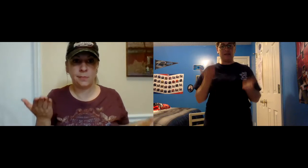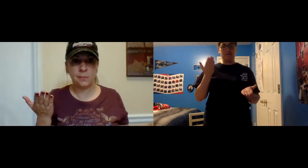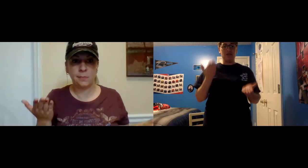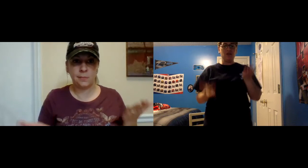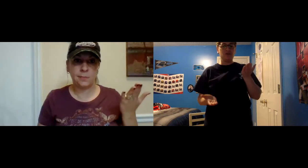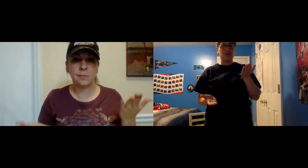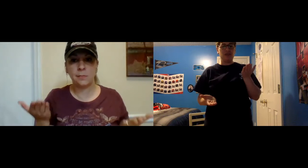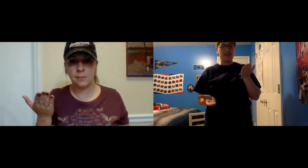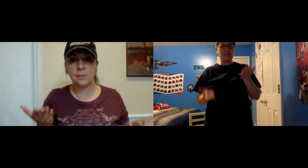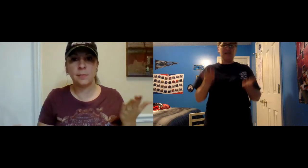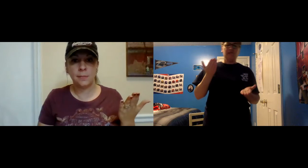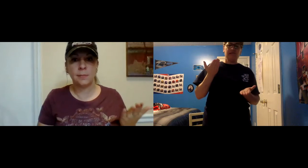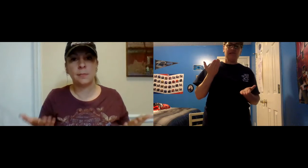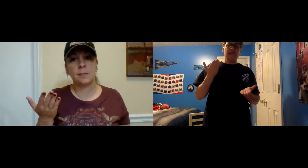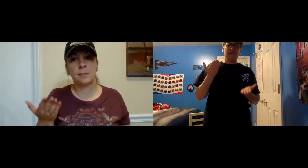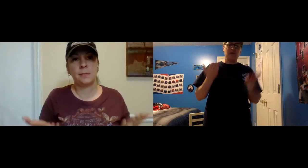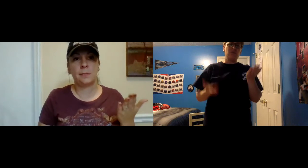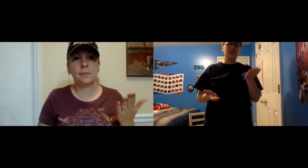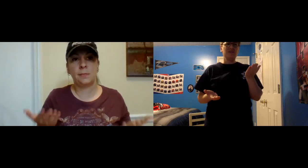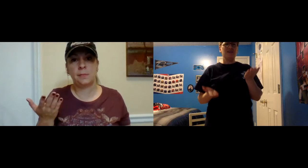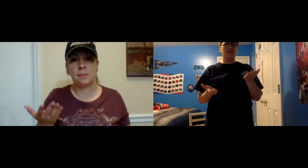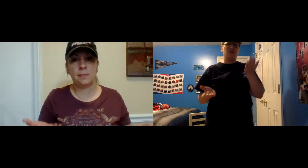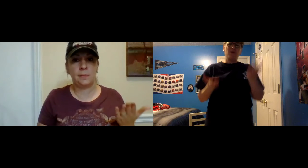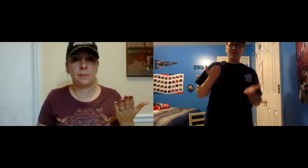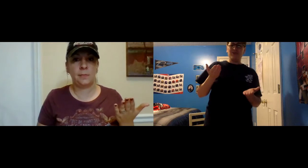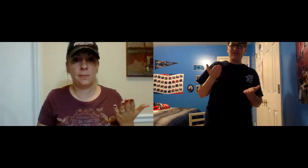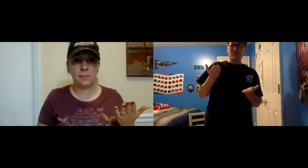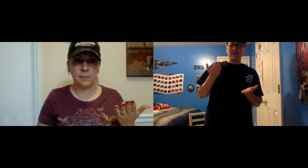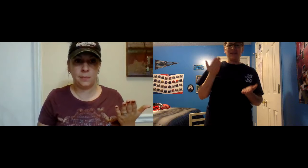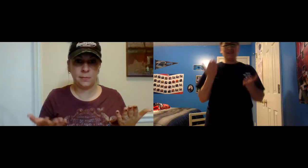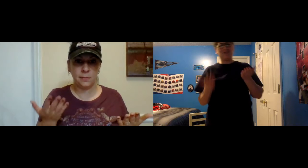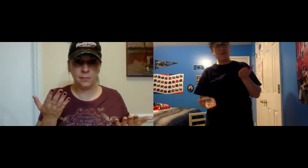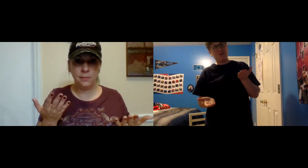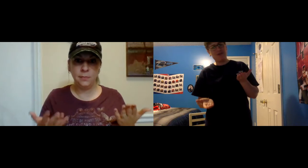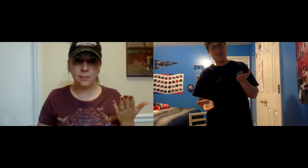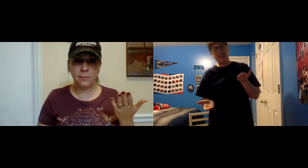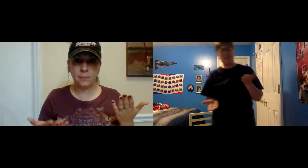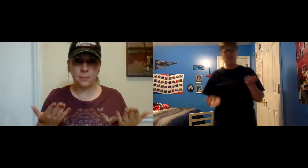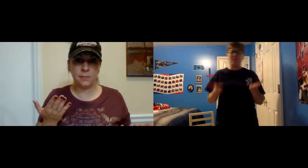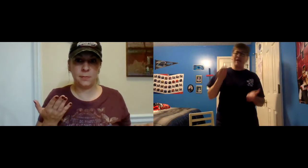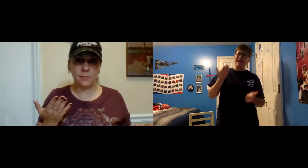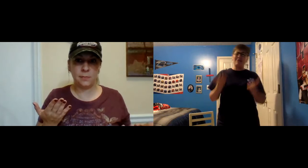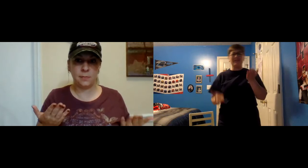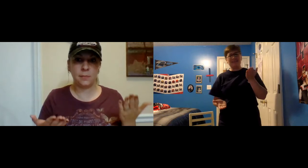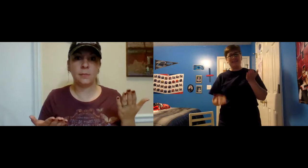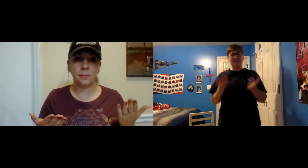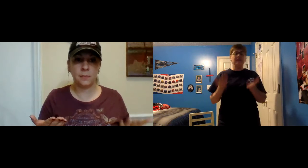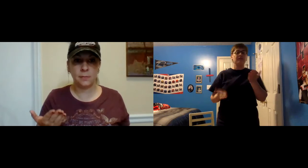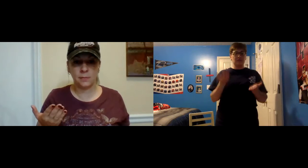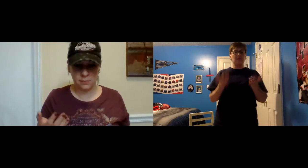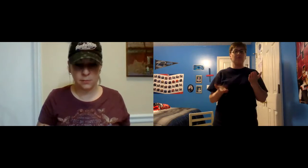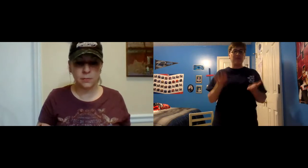weighing them, so you're like, do I want to do this one thing I need to do, or do I want to do that? Well,